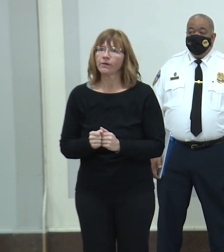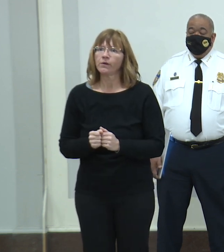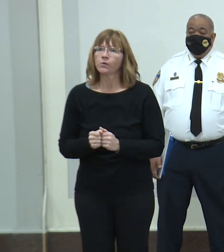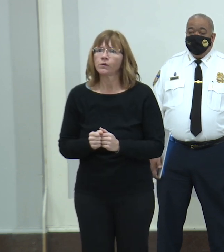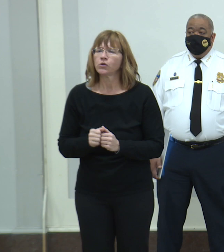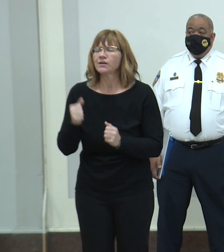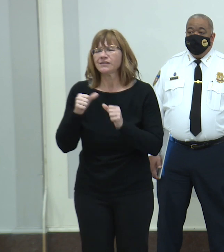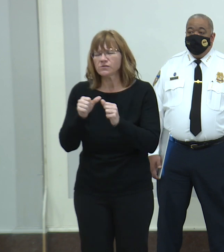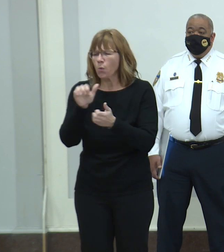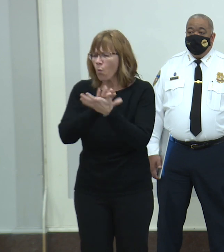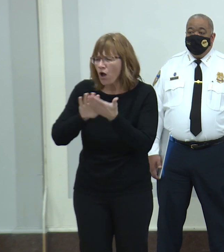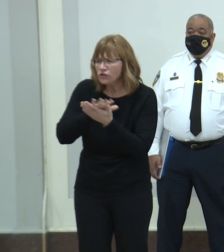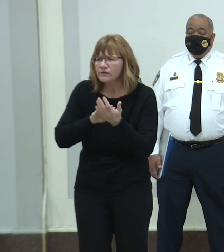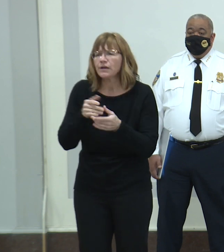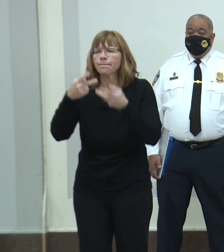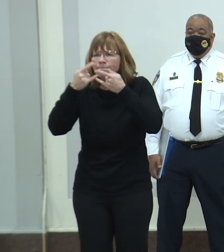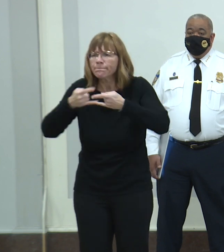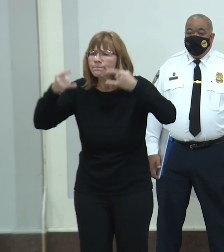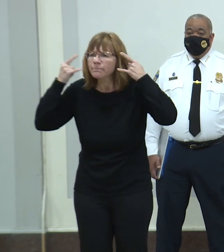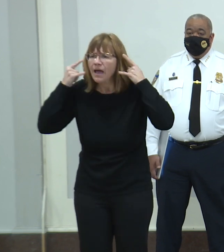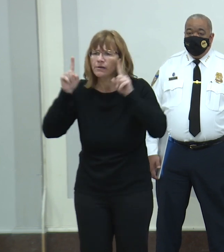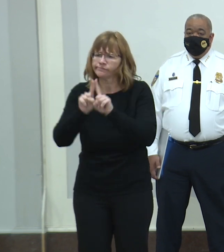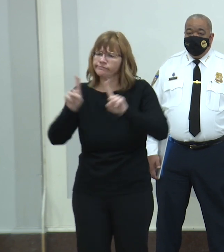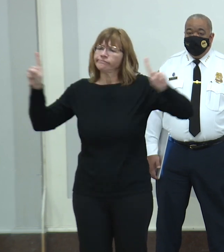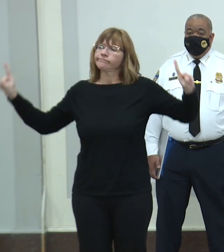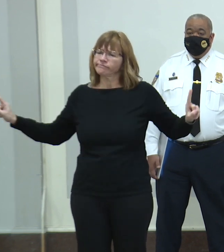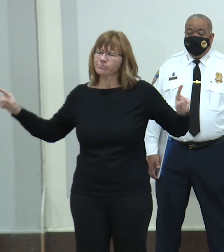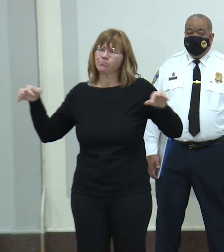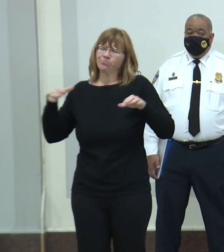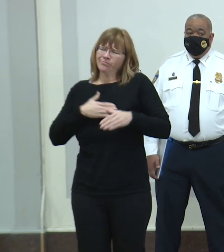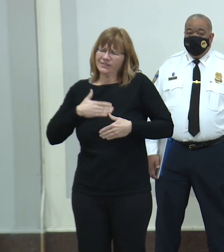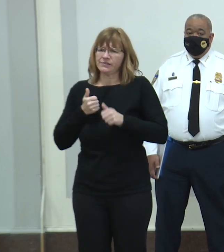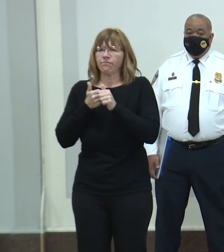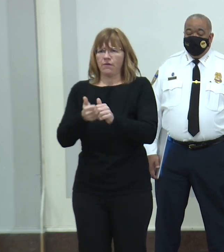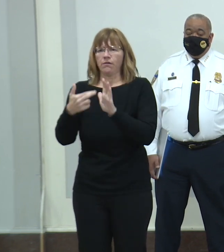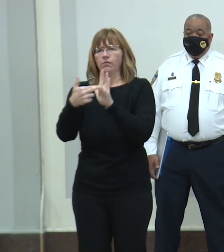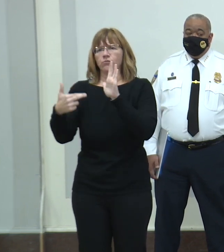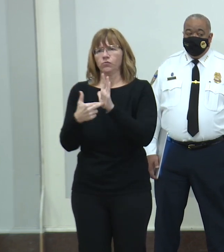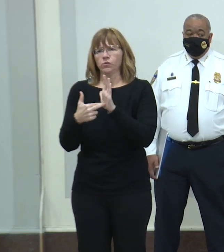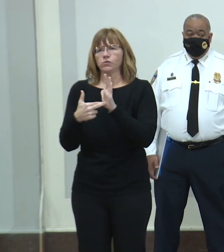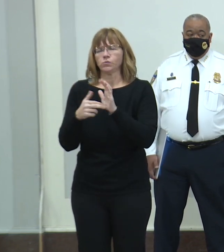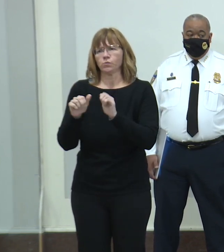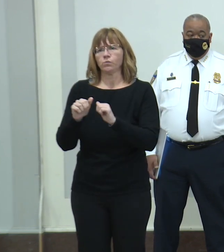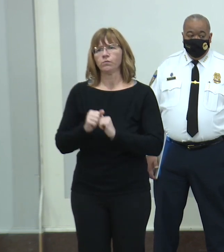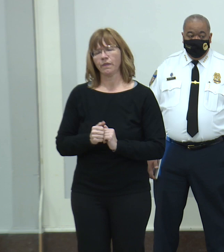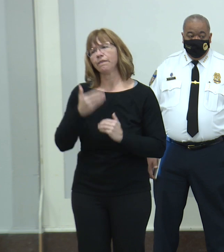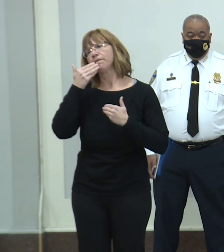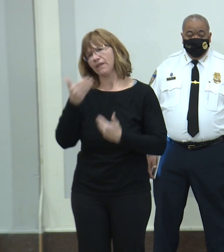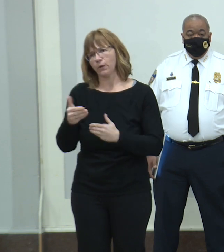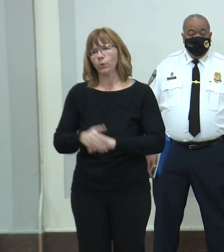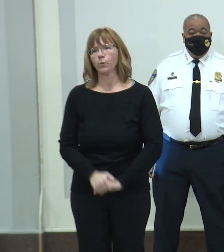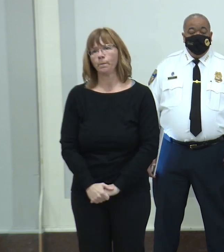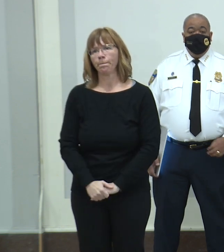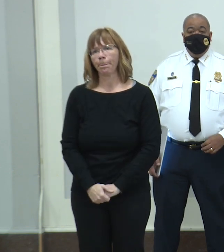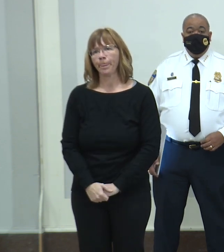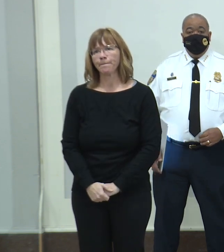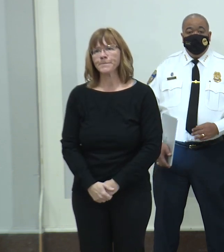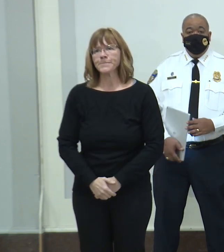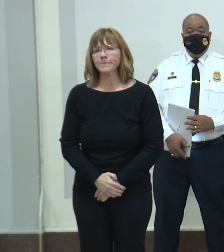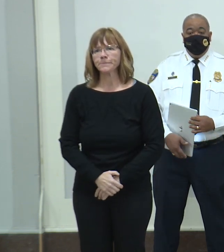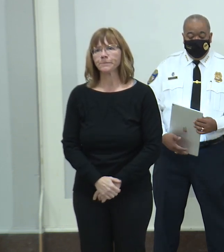socially distance, and reduce your contact with others to slow and stop the spread of disease. Thank you.